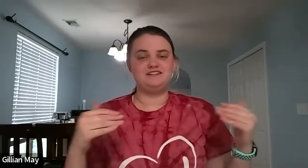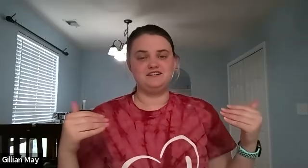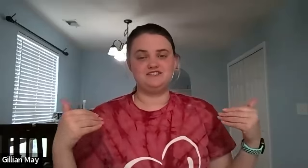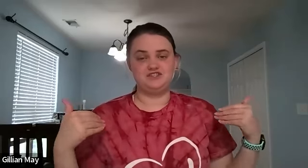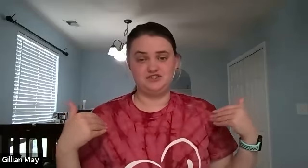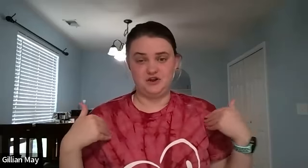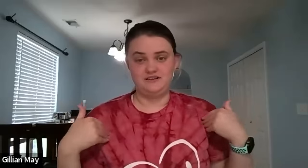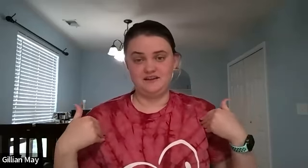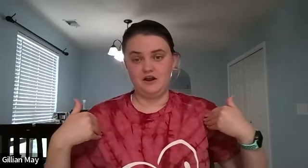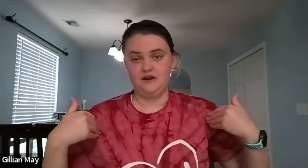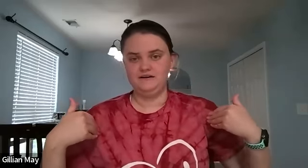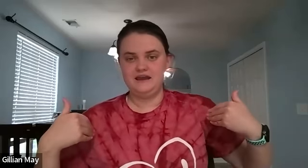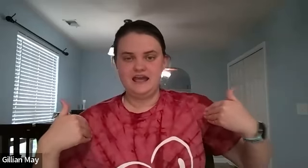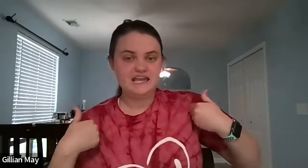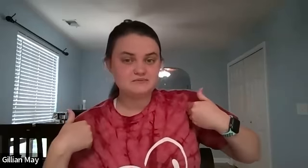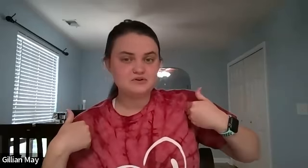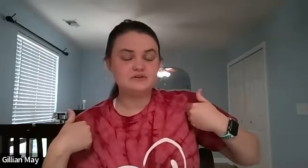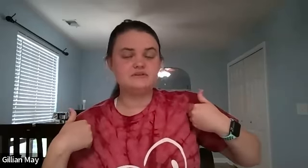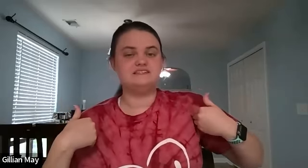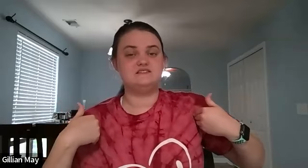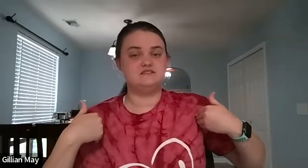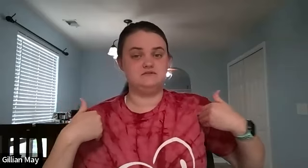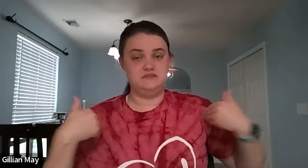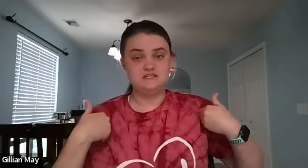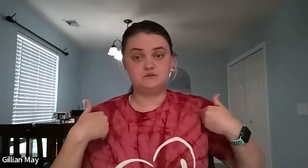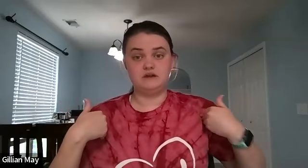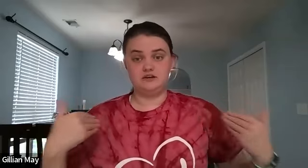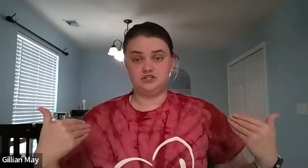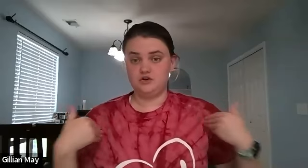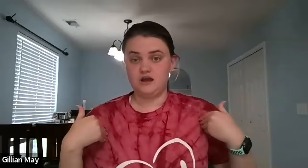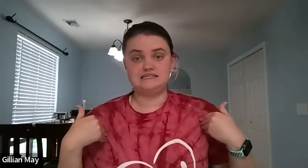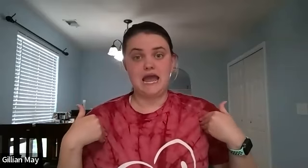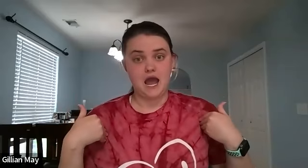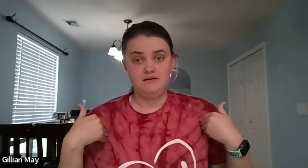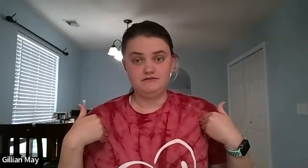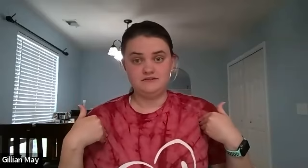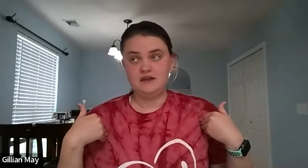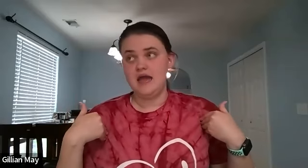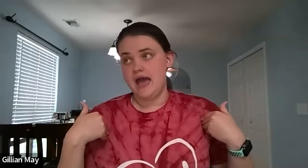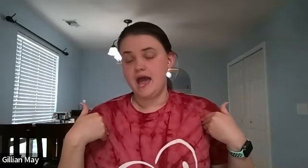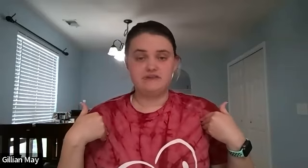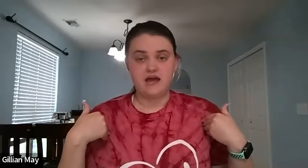gonna start like our animal. This is also this one right here, just across is have,